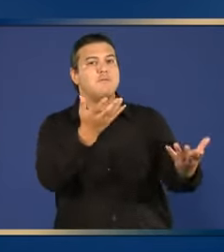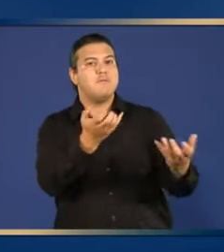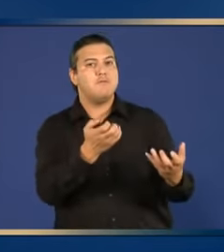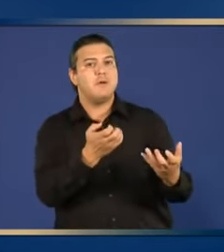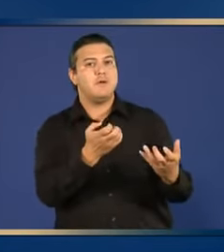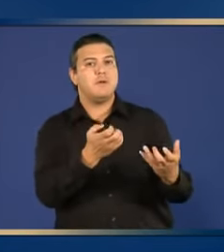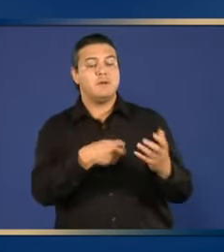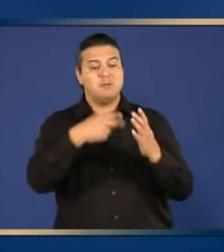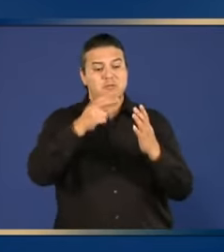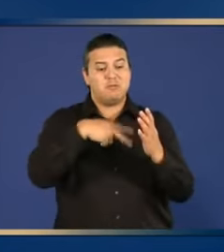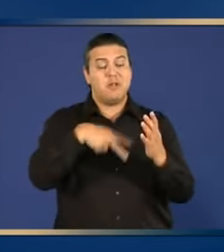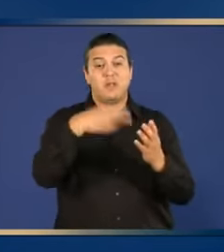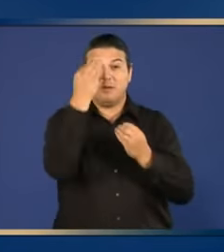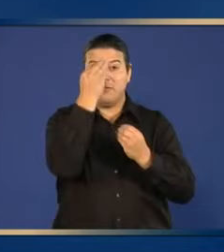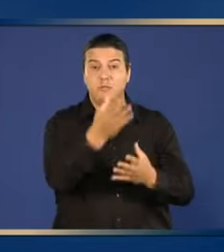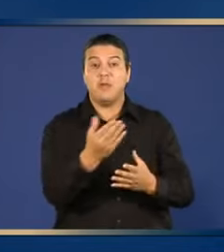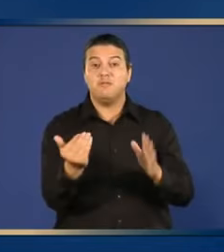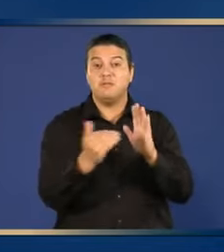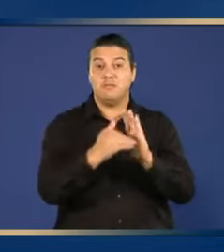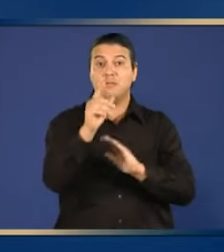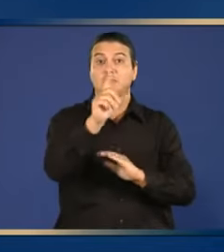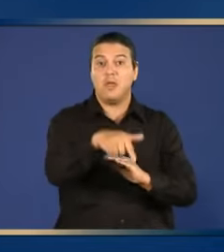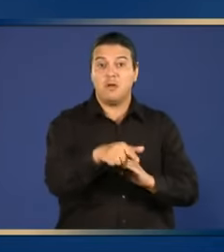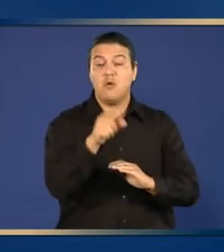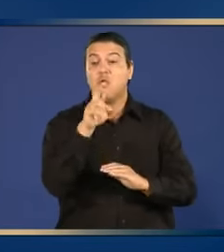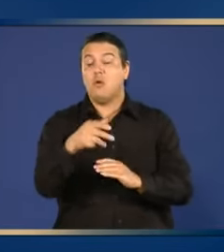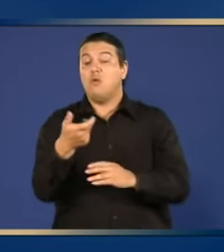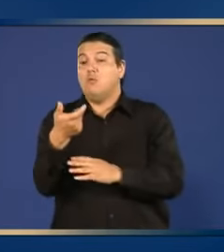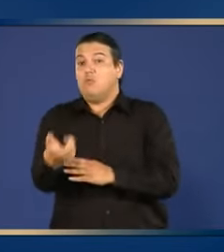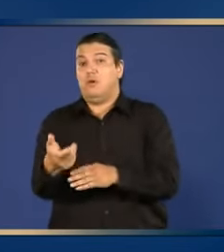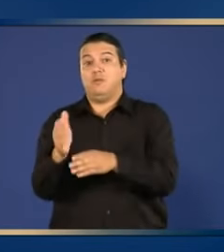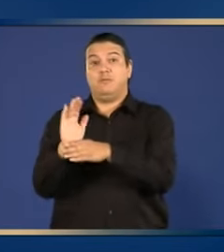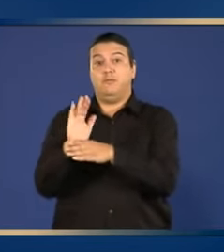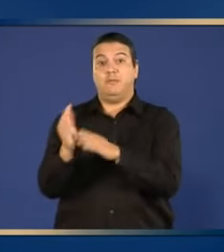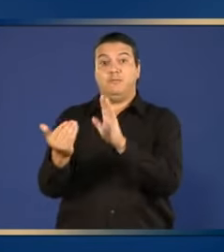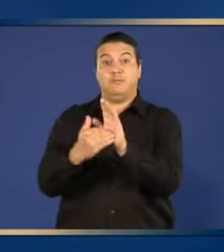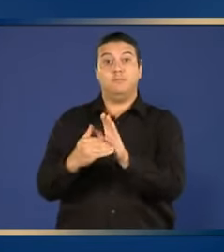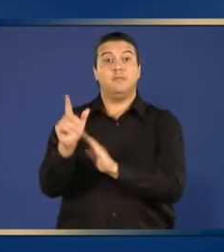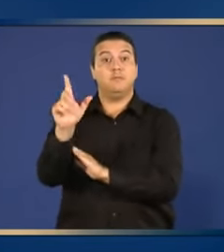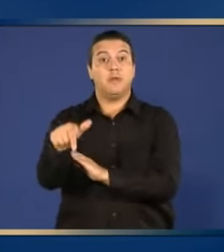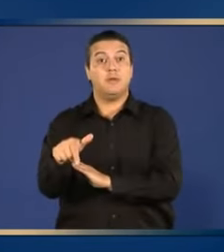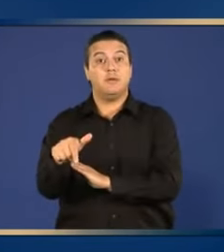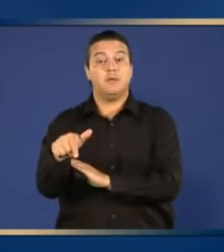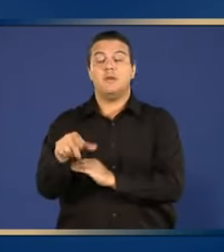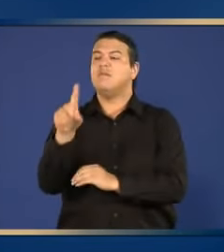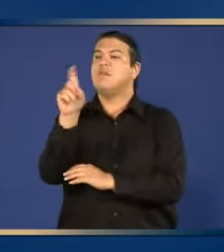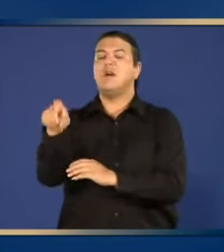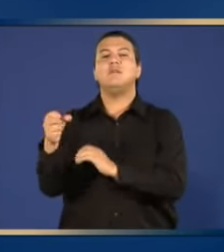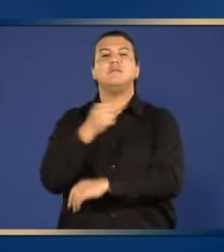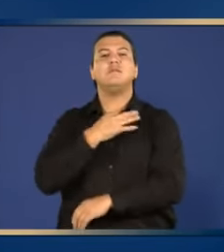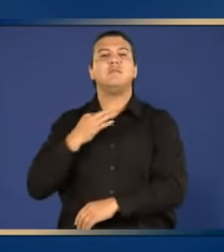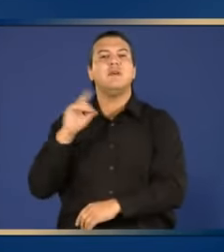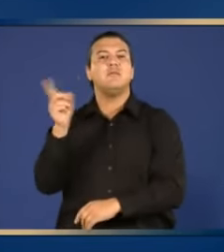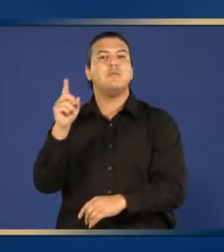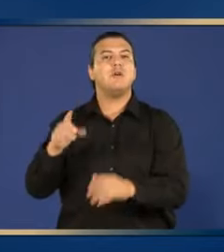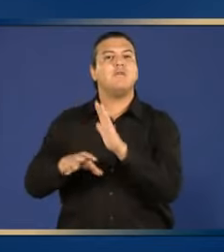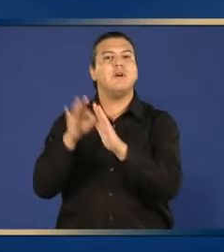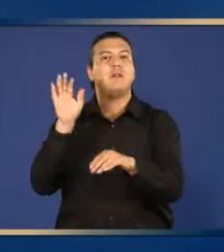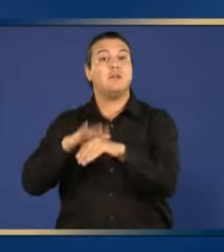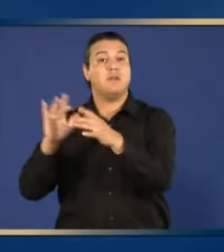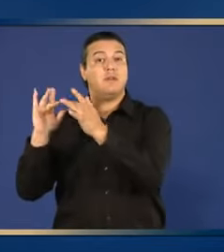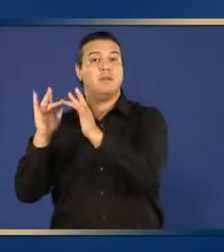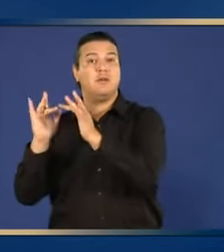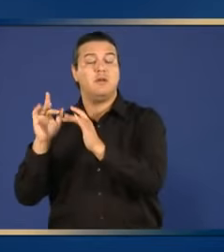If you would like to review this material at a later date, ask a staff member where you may find it on the web,